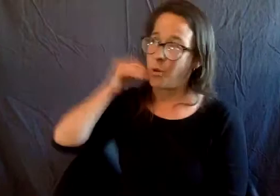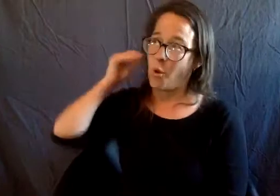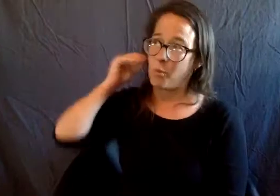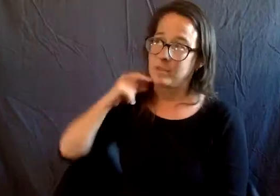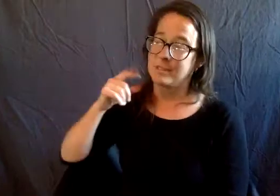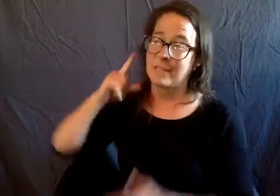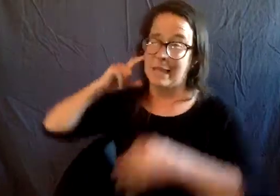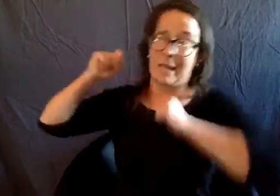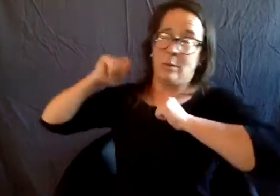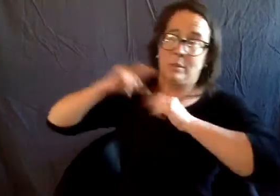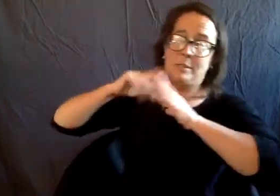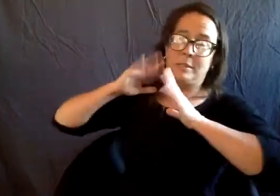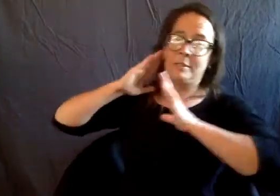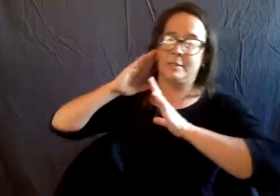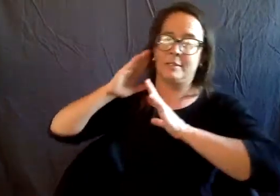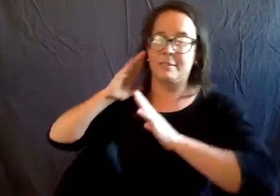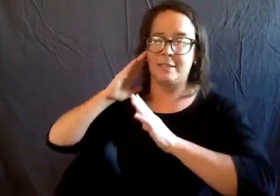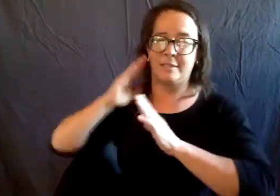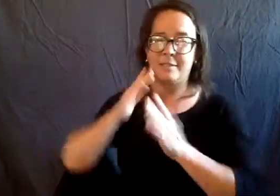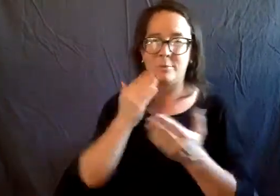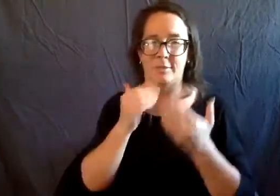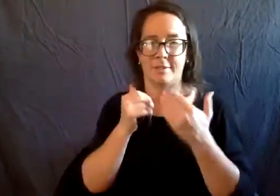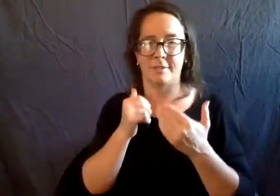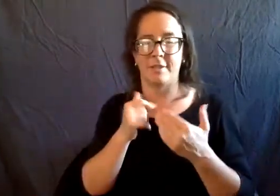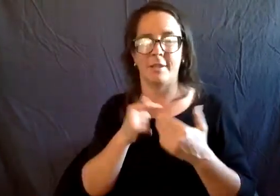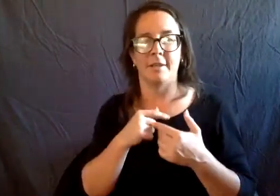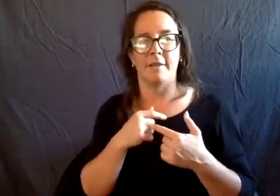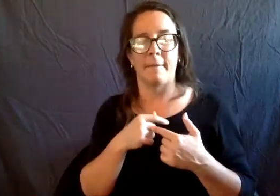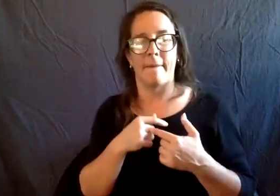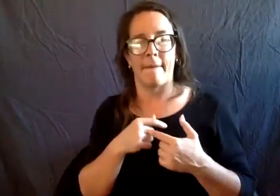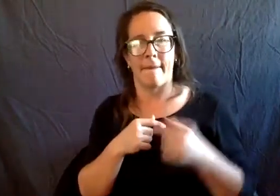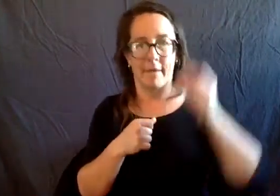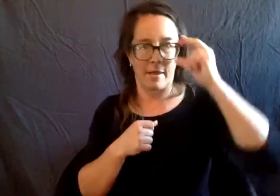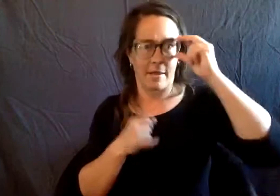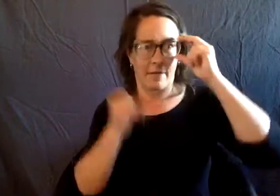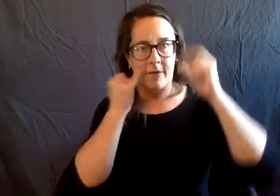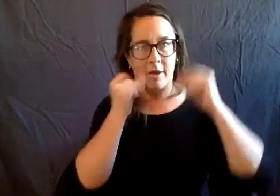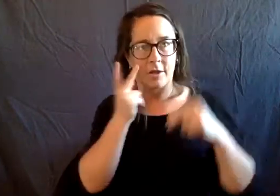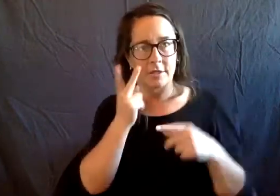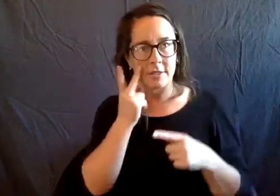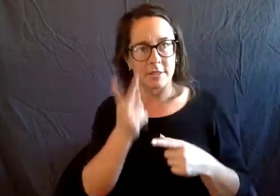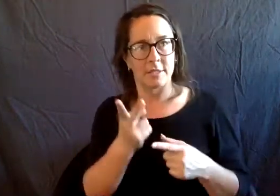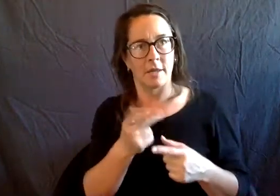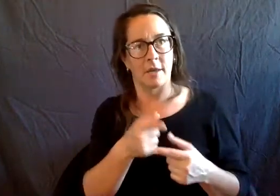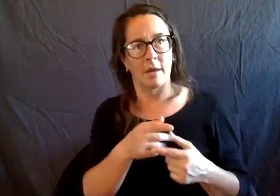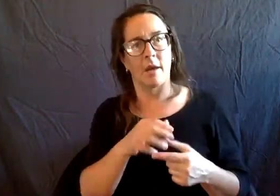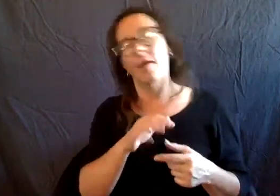unpredictable. I knew that when I could tell an AA at an AA conference, "Hey, it's good to see you," they would say, "Hey, it's good to see you too." And it would stop there.